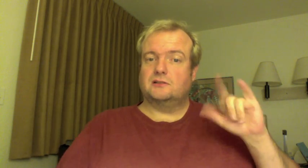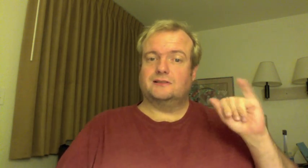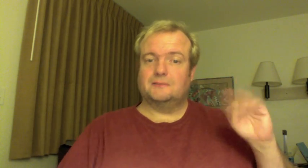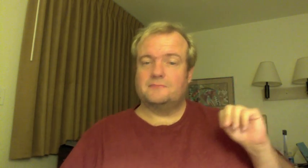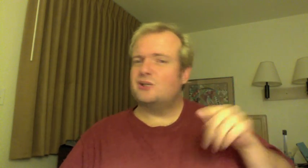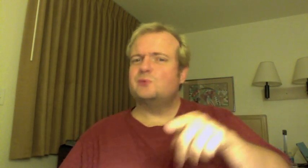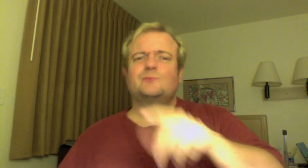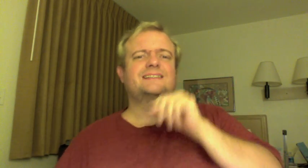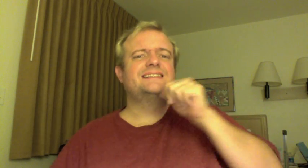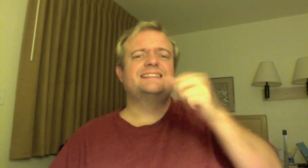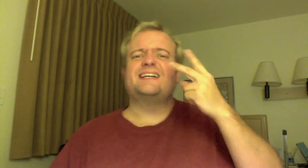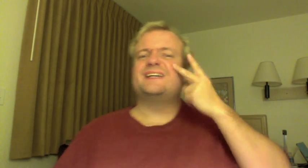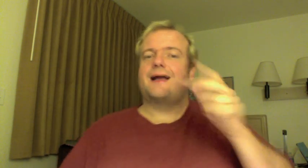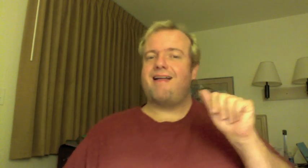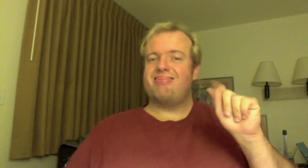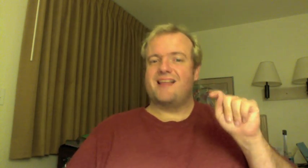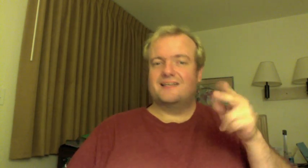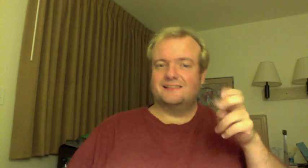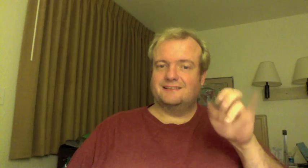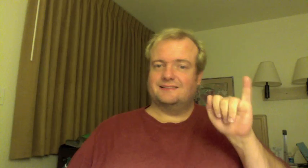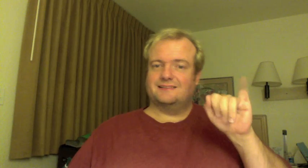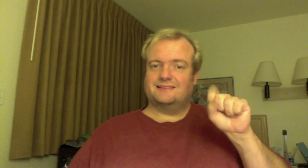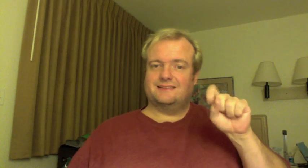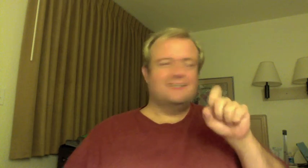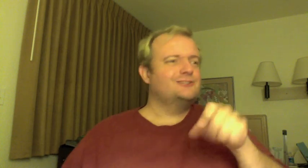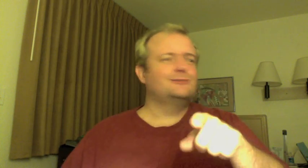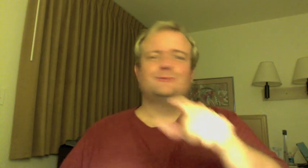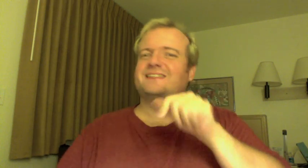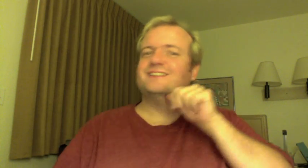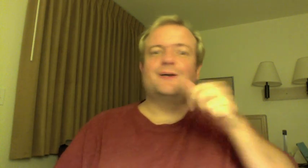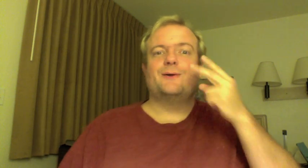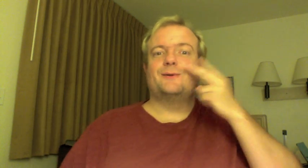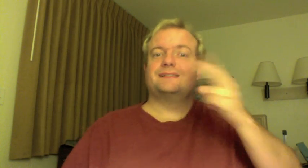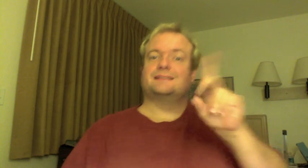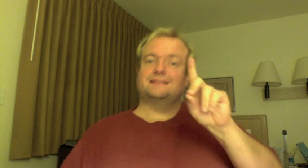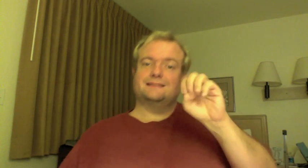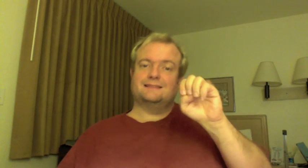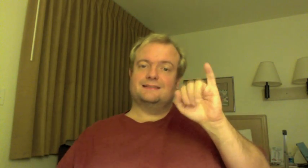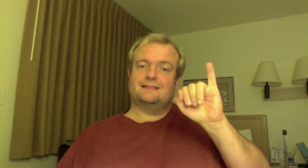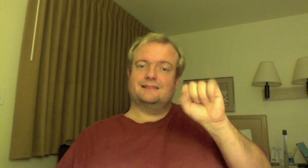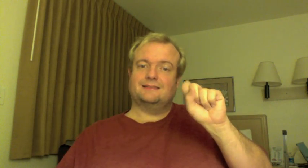But the thick wires are slowing them down, and they still have 4 floors left to go.